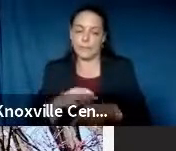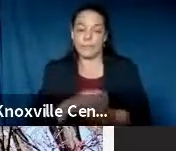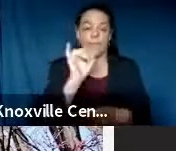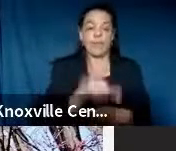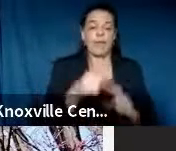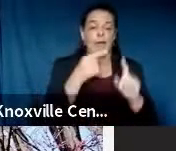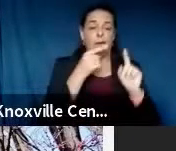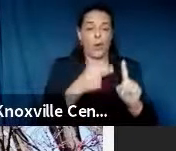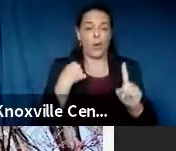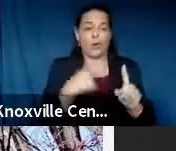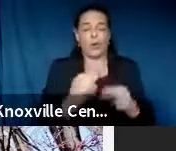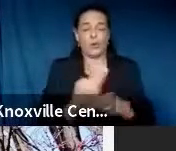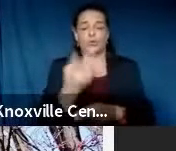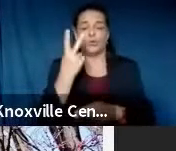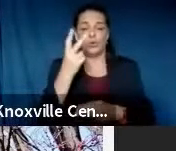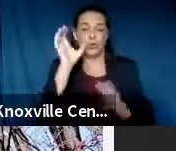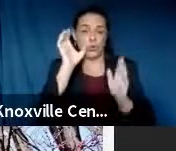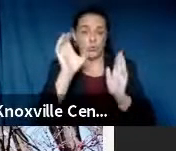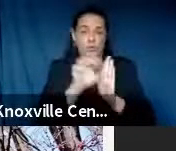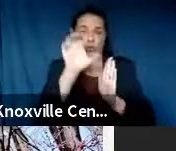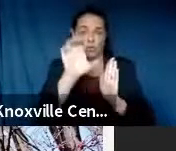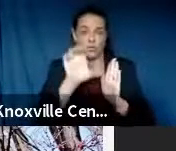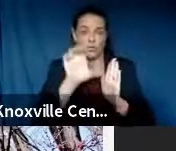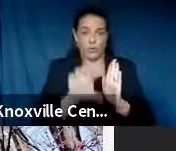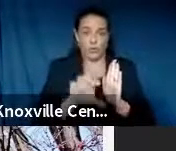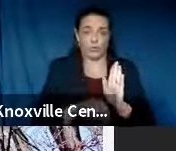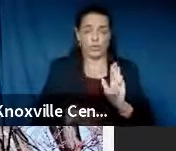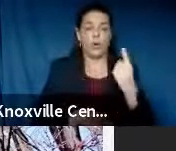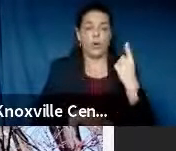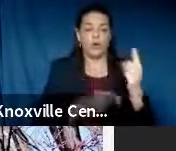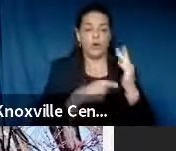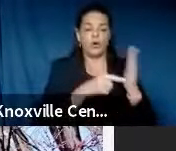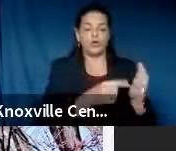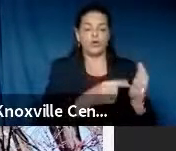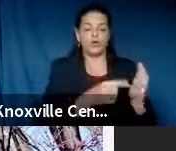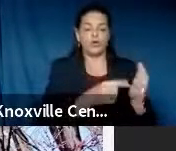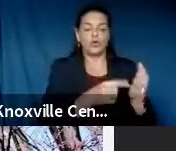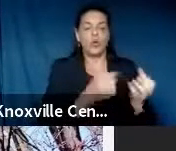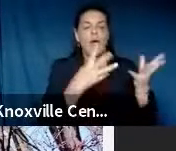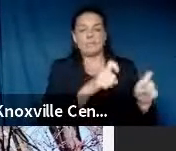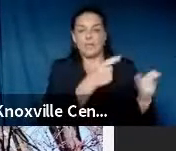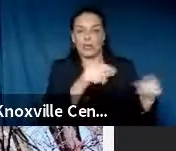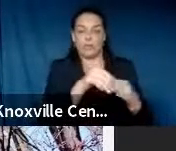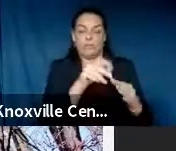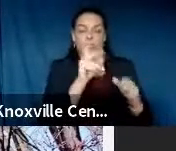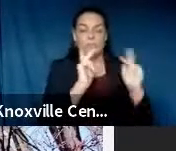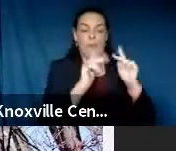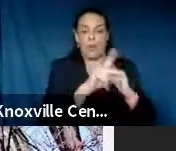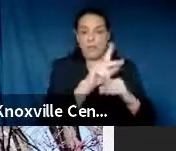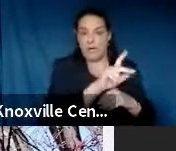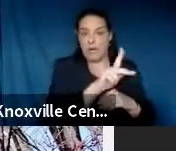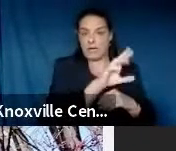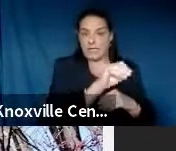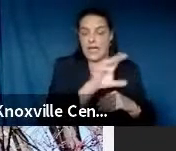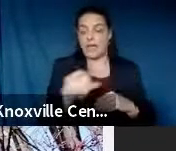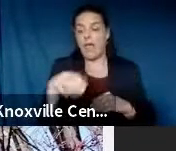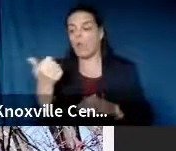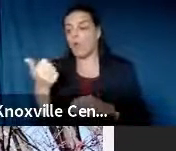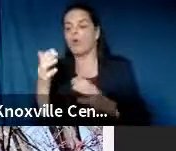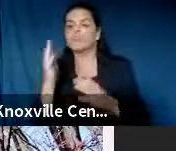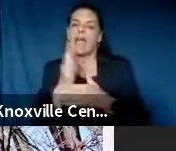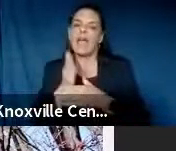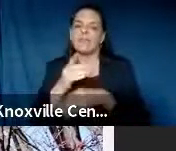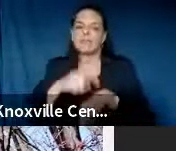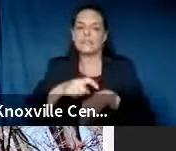we are utilizing 2 bar graphs, one that shows a sample of the test conducted for Knox County residents and another for average time between